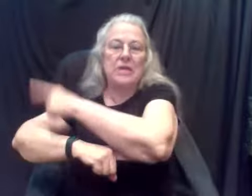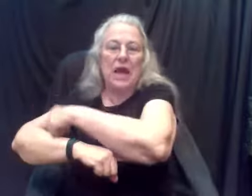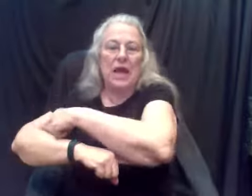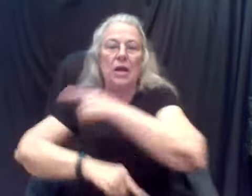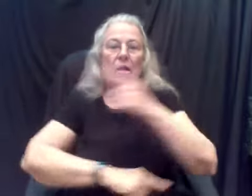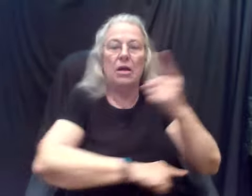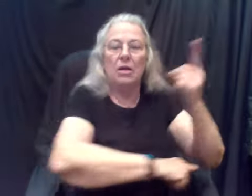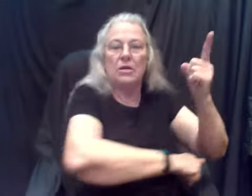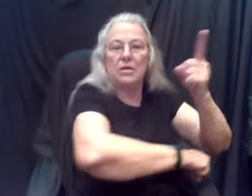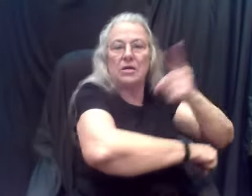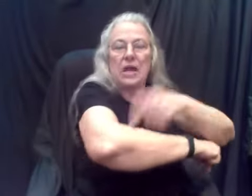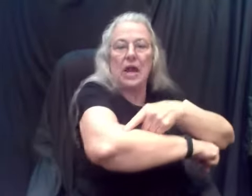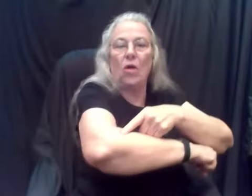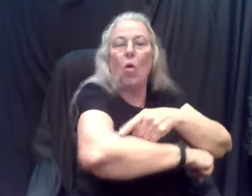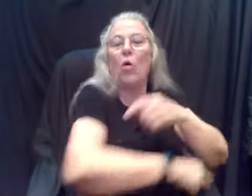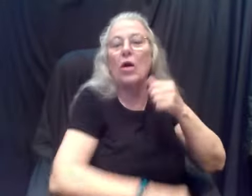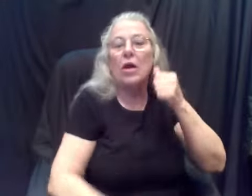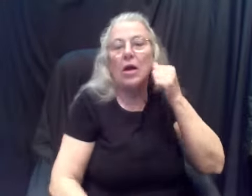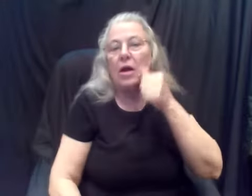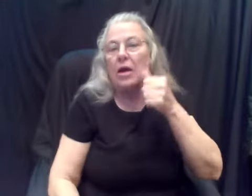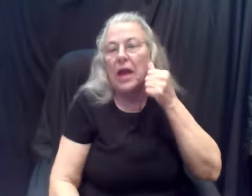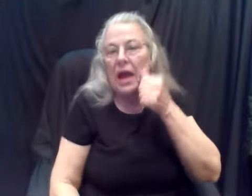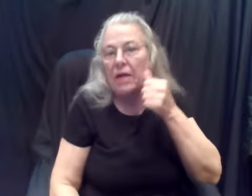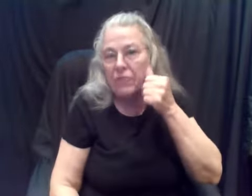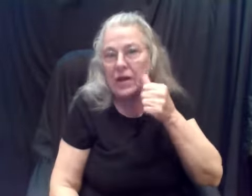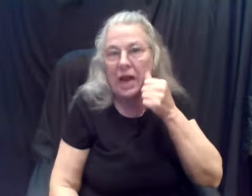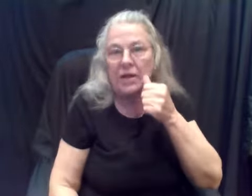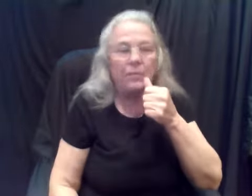day to day or every day.